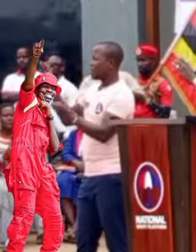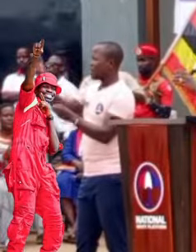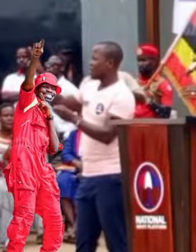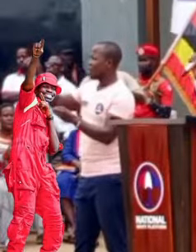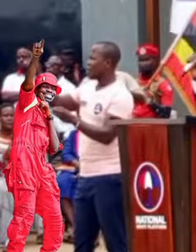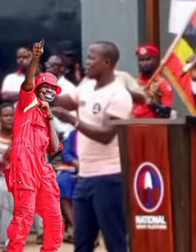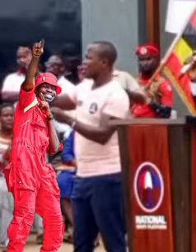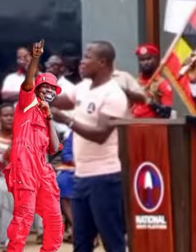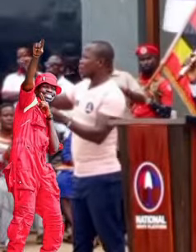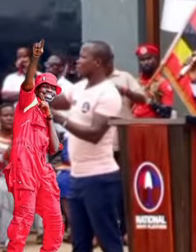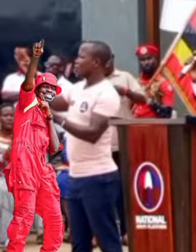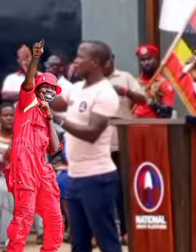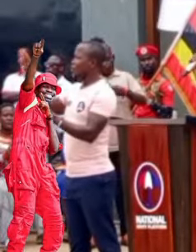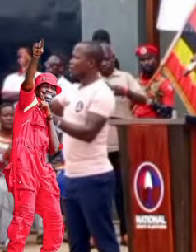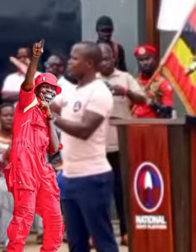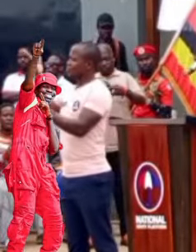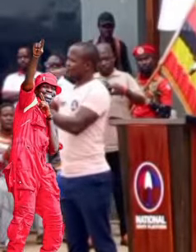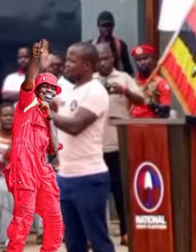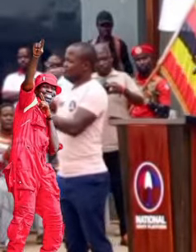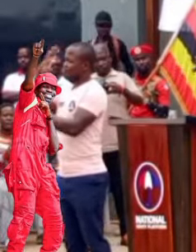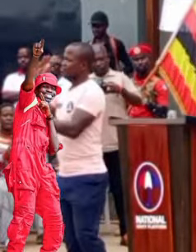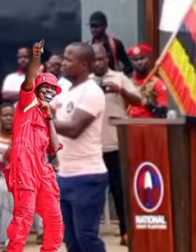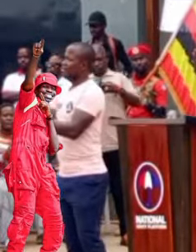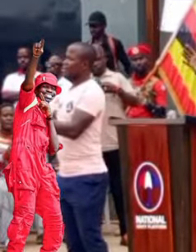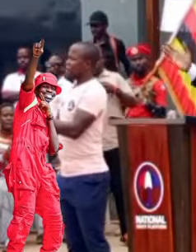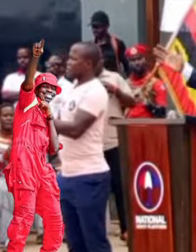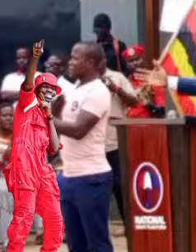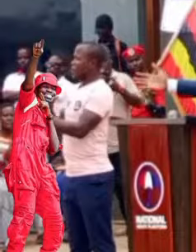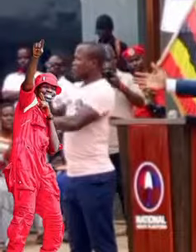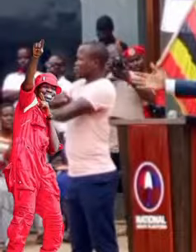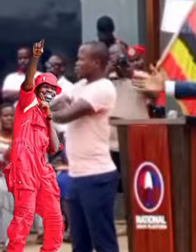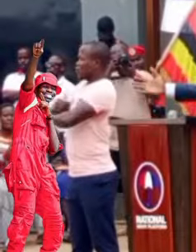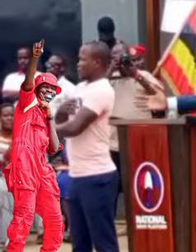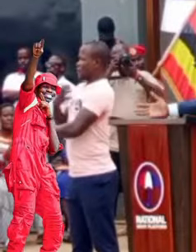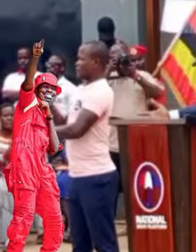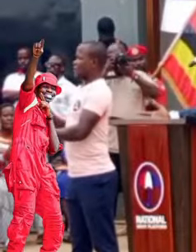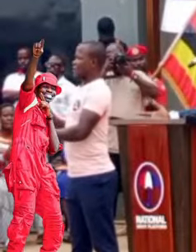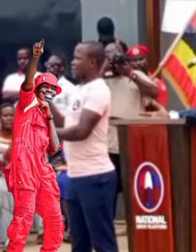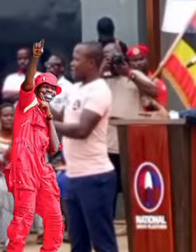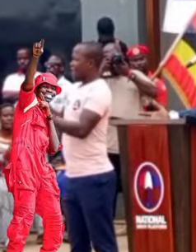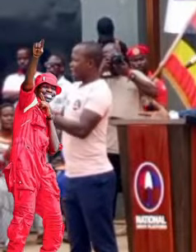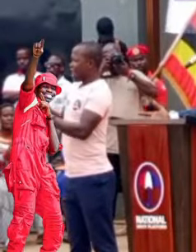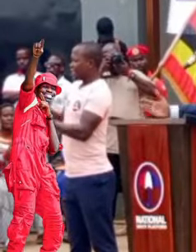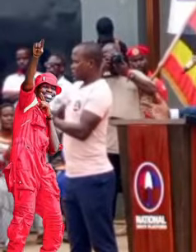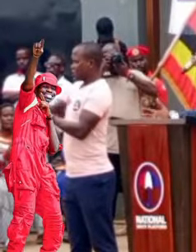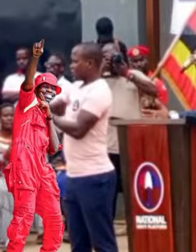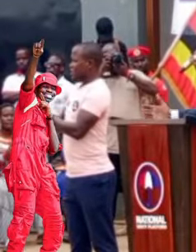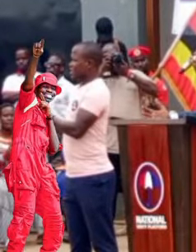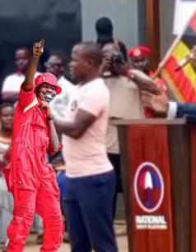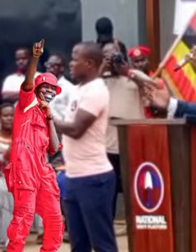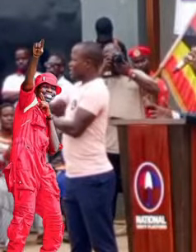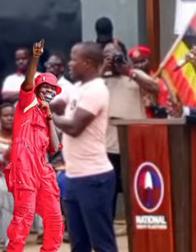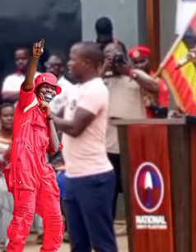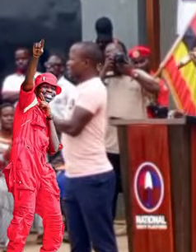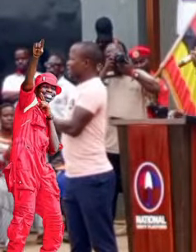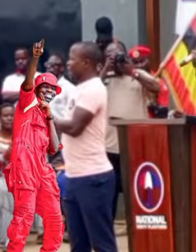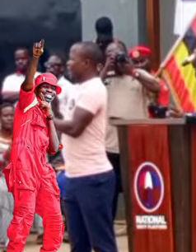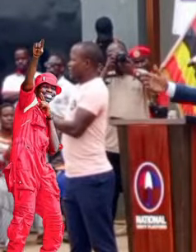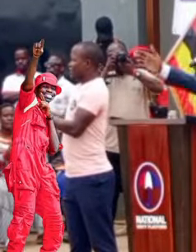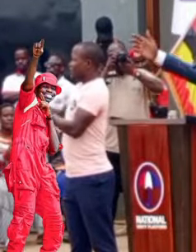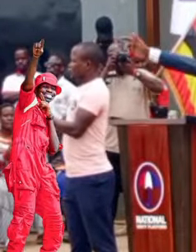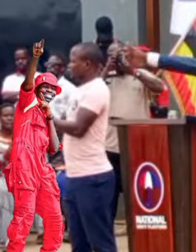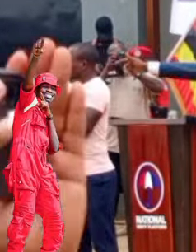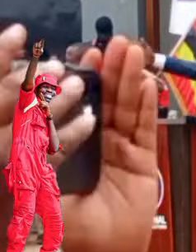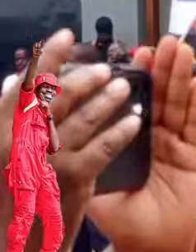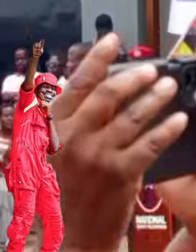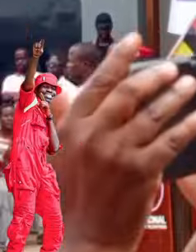here, went to Shimoni Demonstration School. But they had a section of children abled